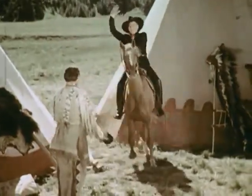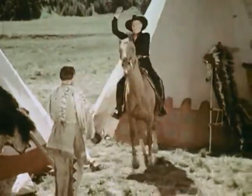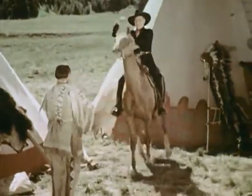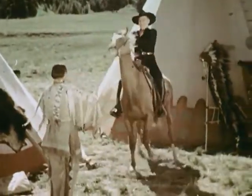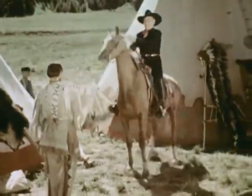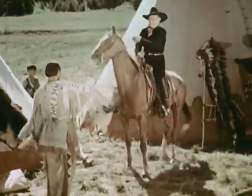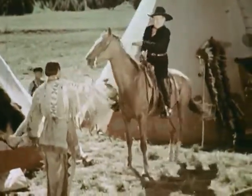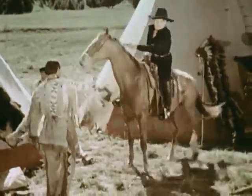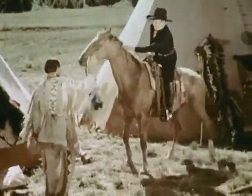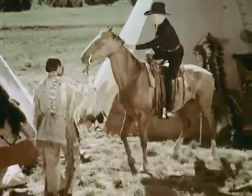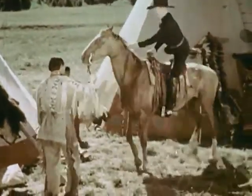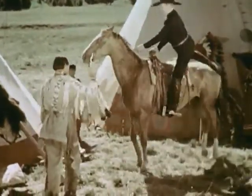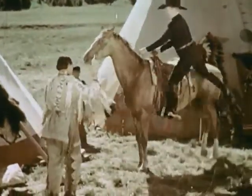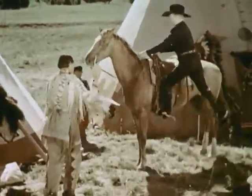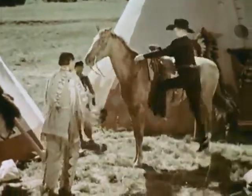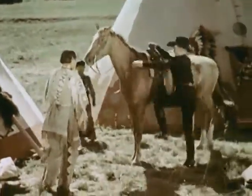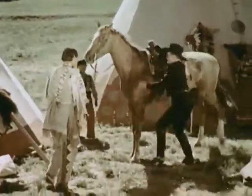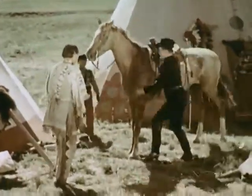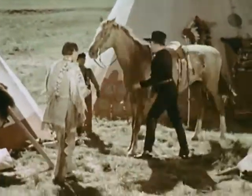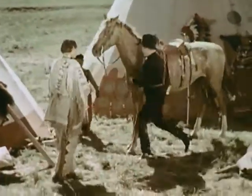Okay, Sofina.